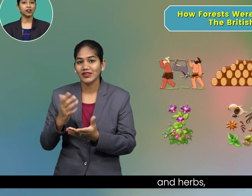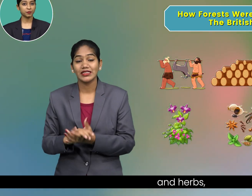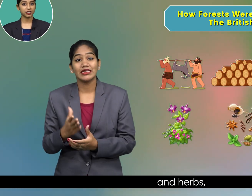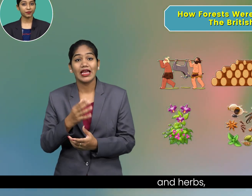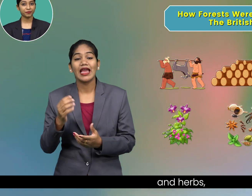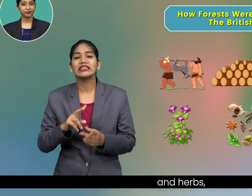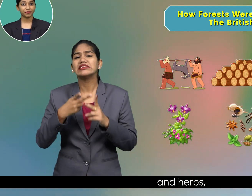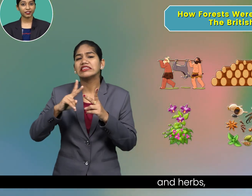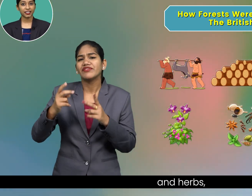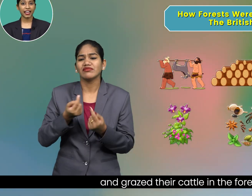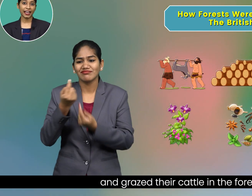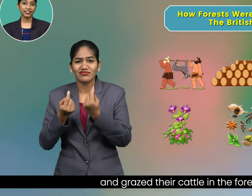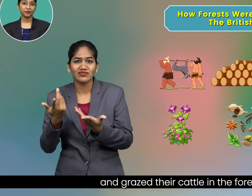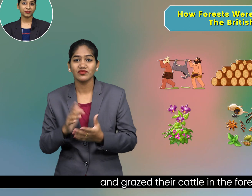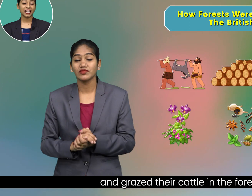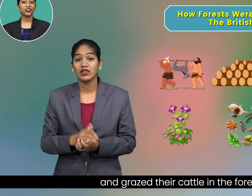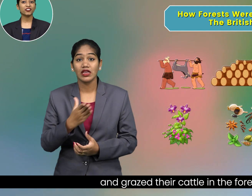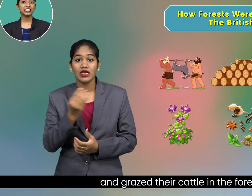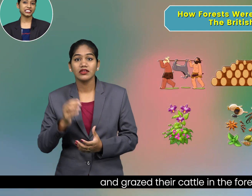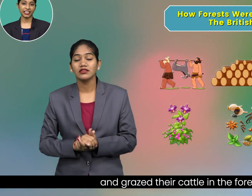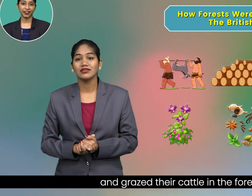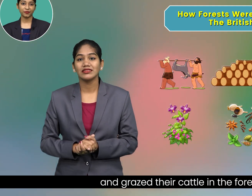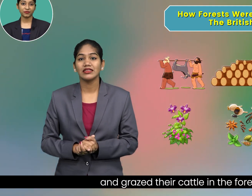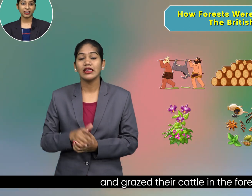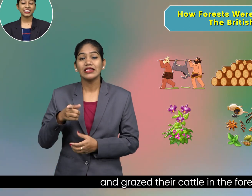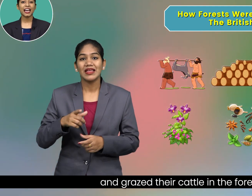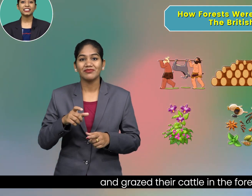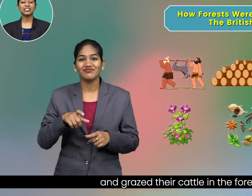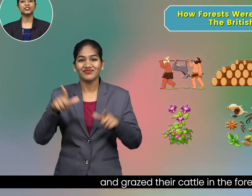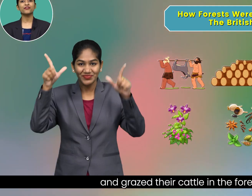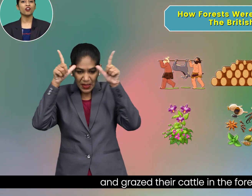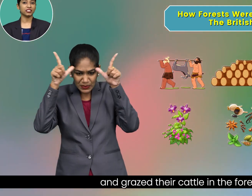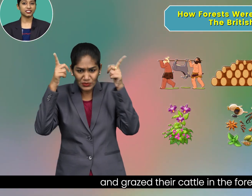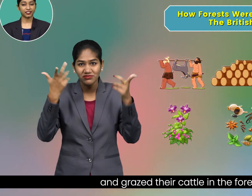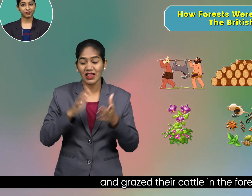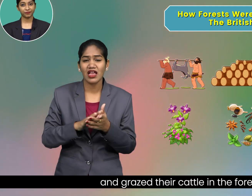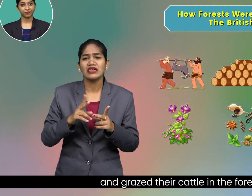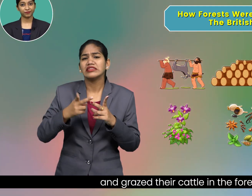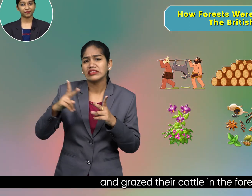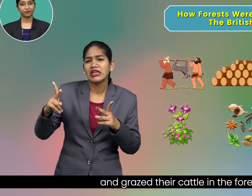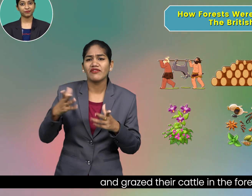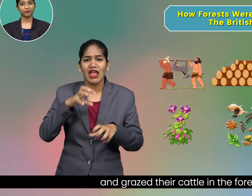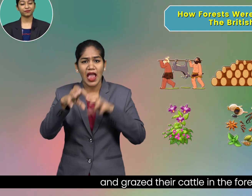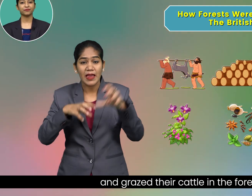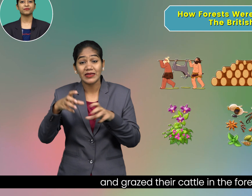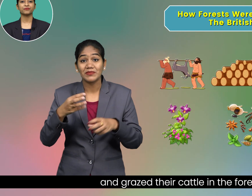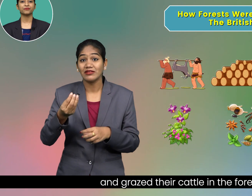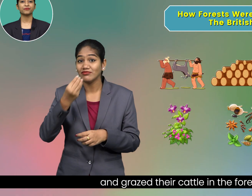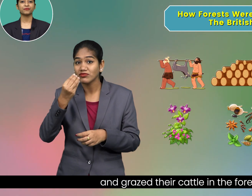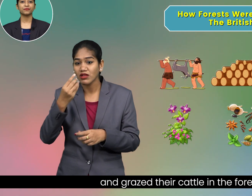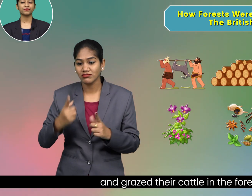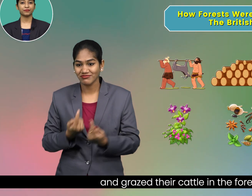and herbs, and grazed their cattle in the forest.